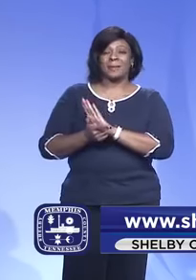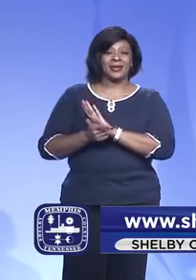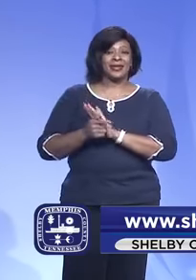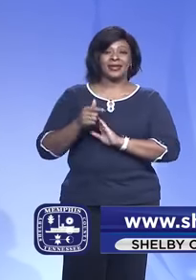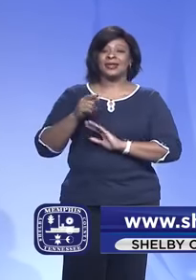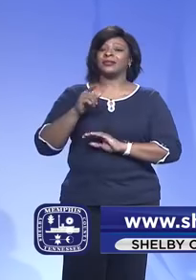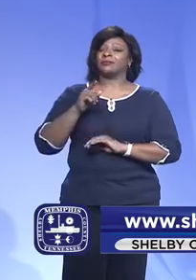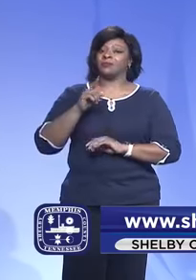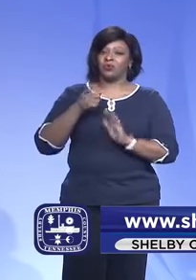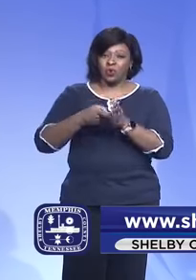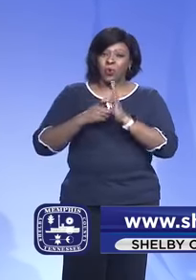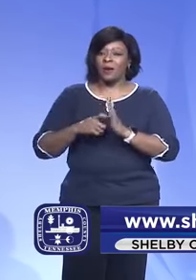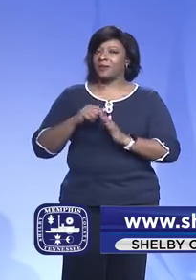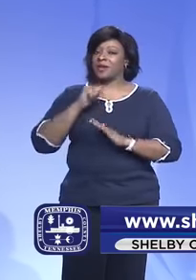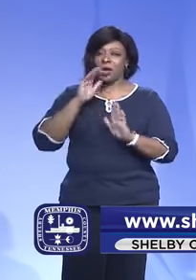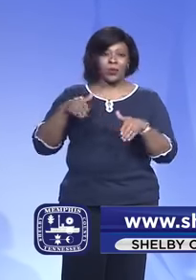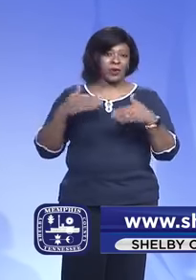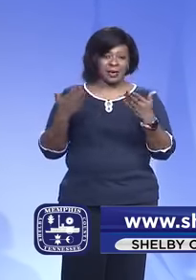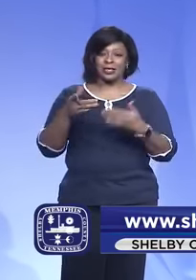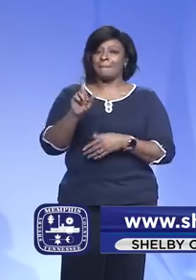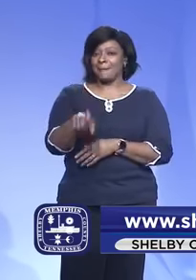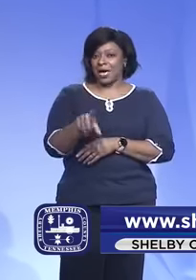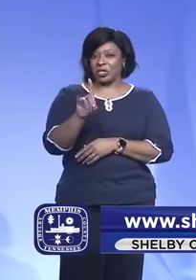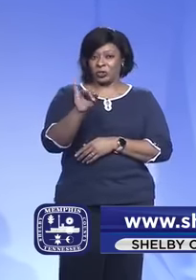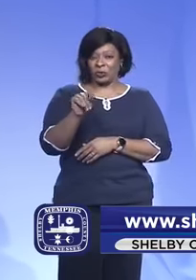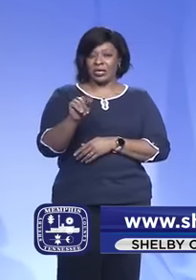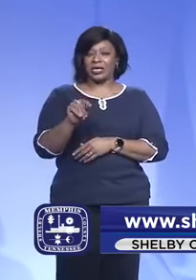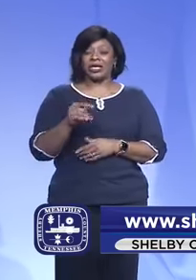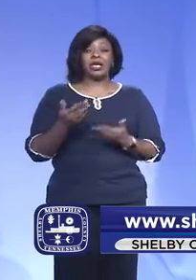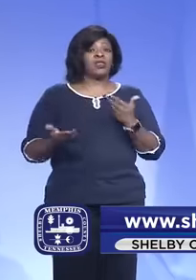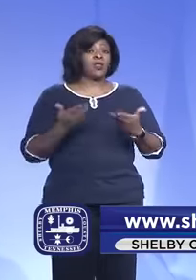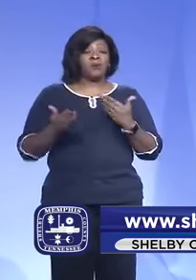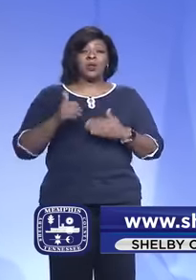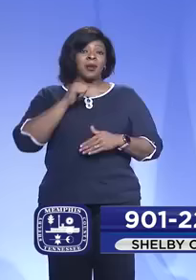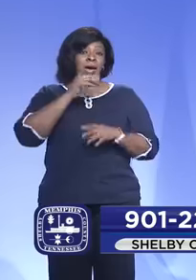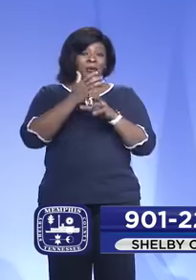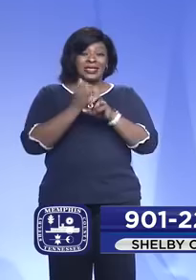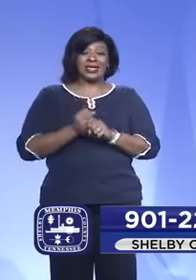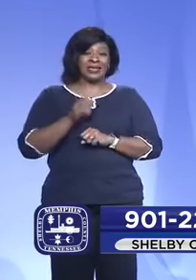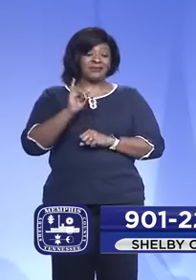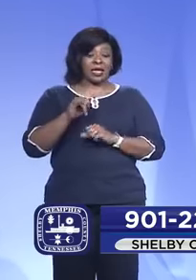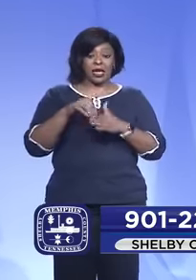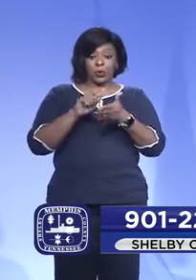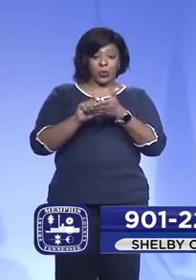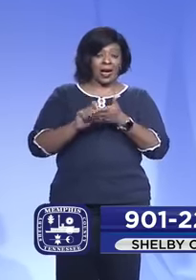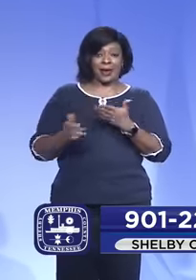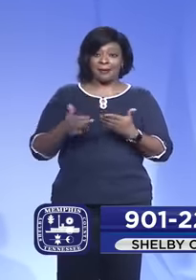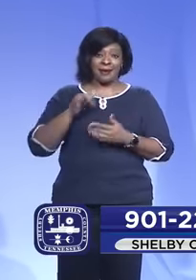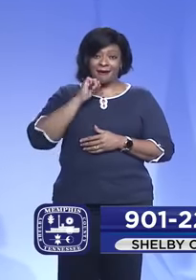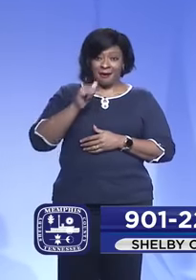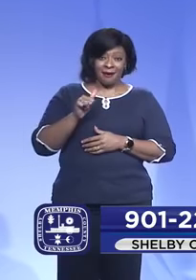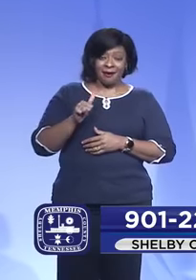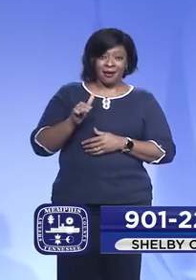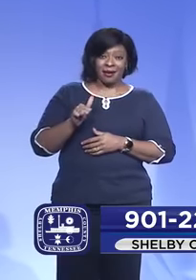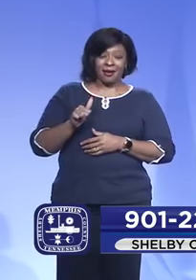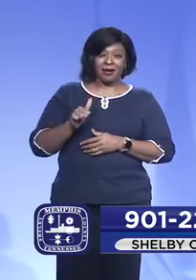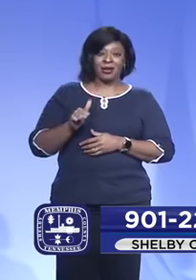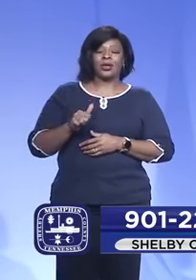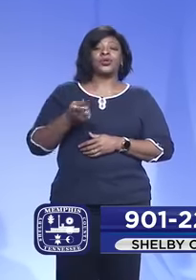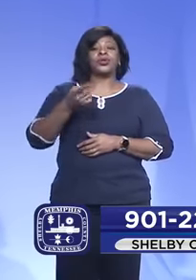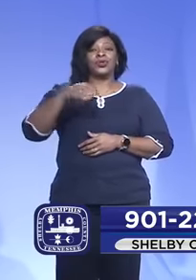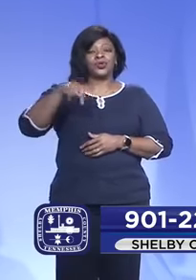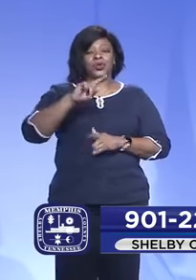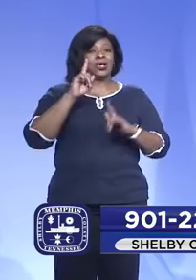a recommendation. And though you may not have received it in writing, you